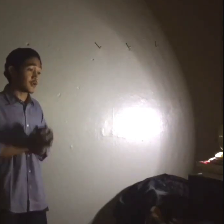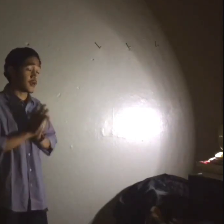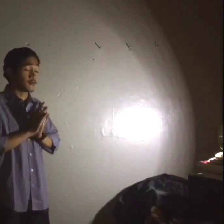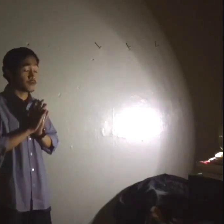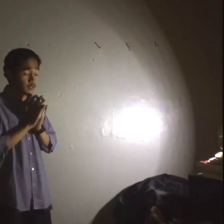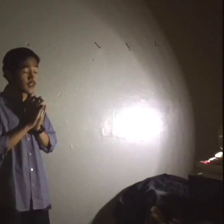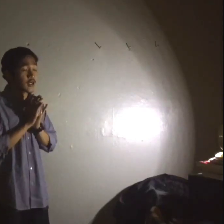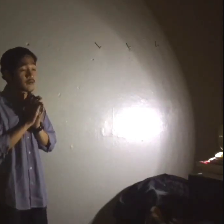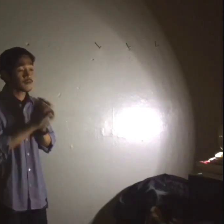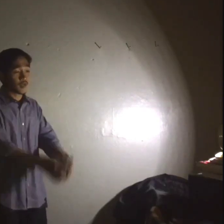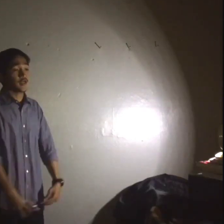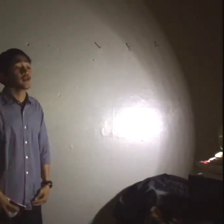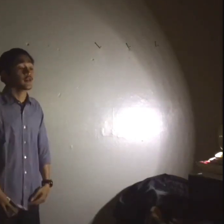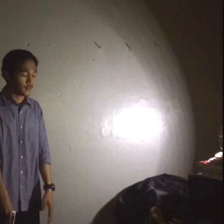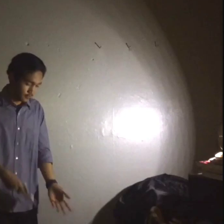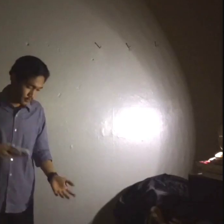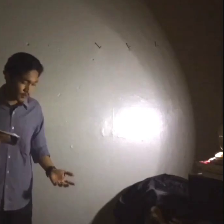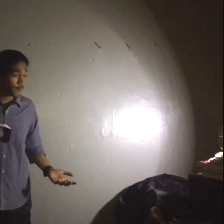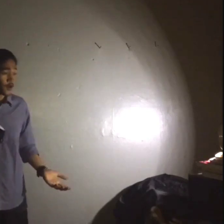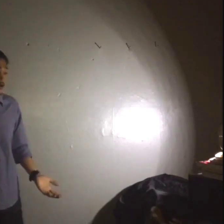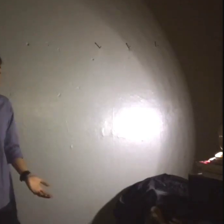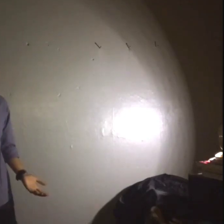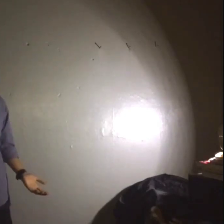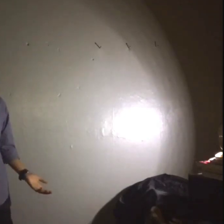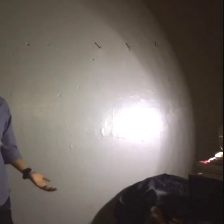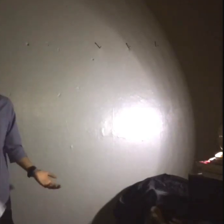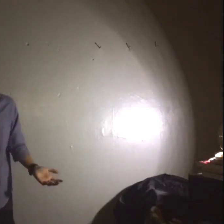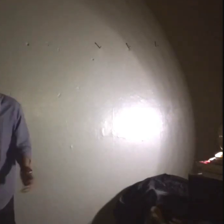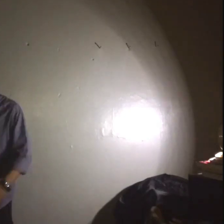welcome. Please come, and the floor is yours.